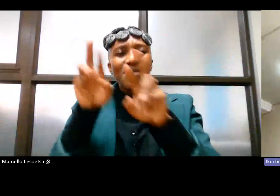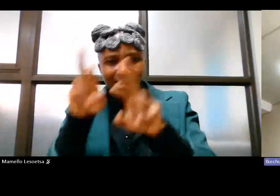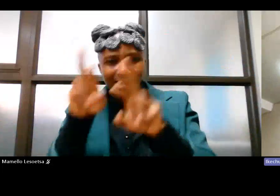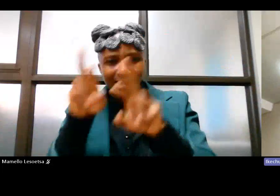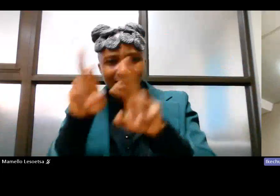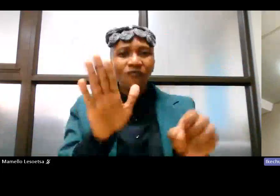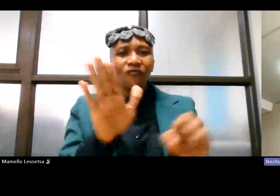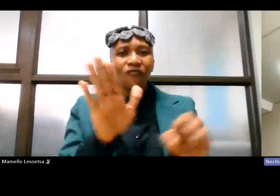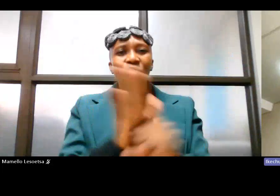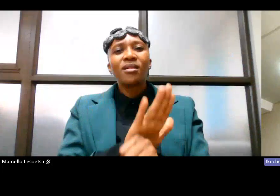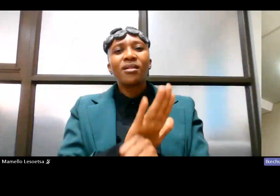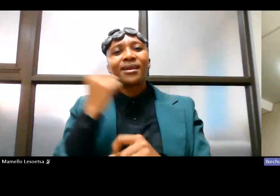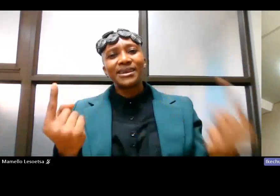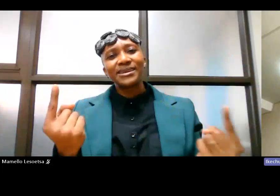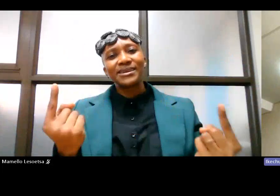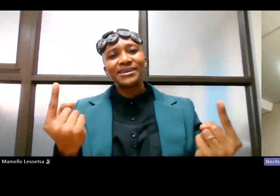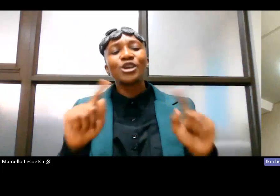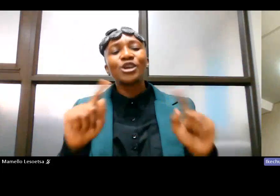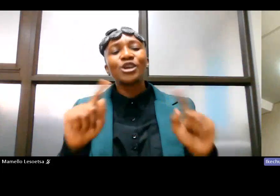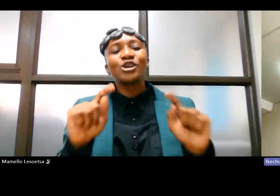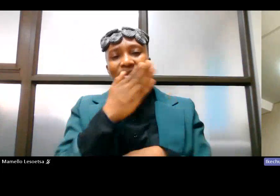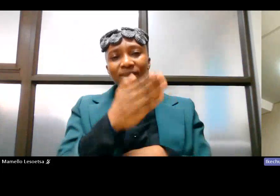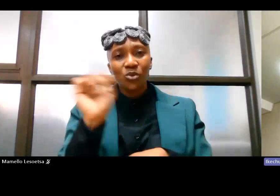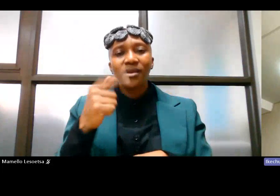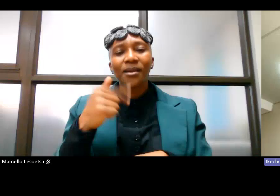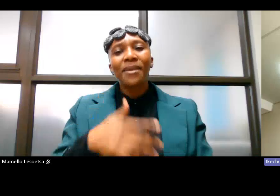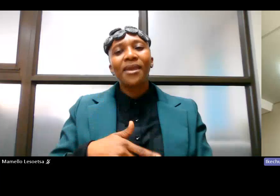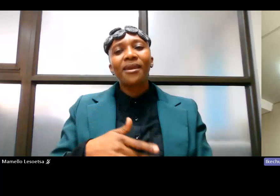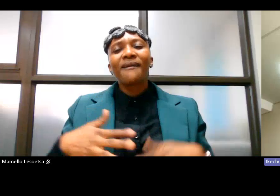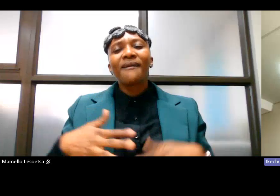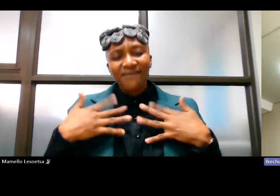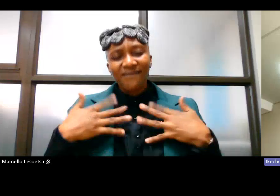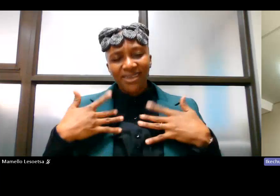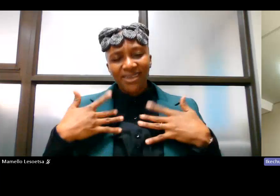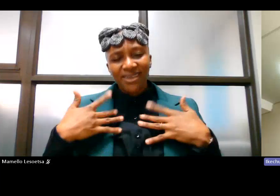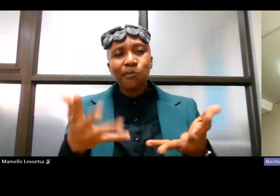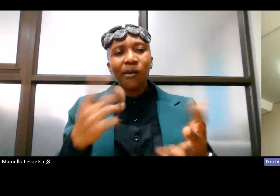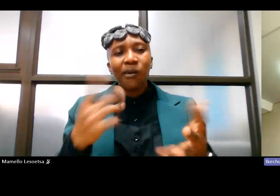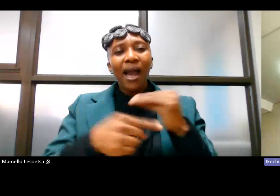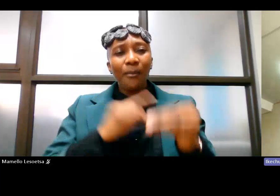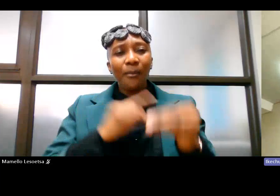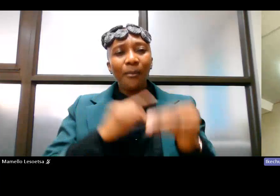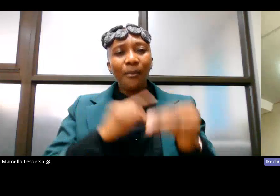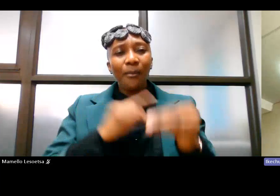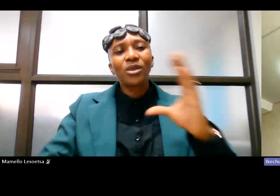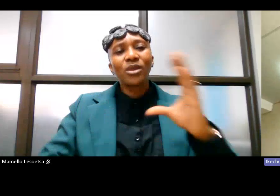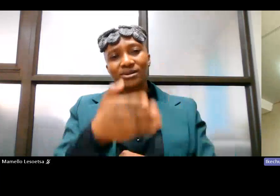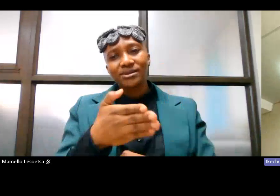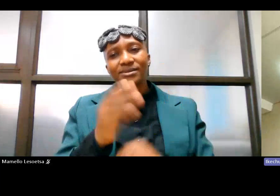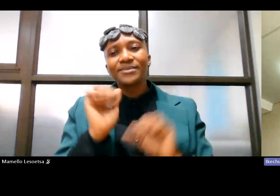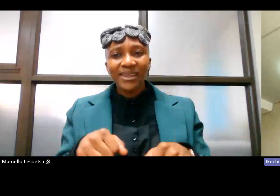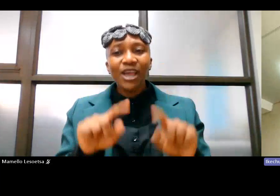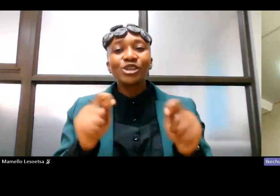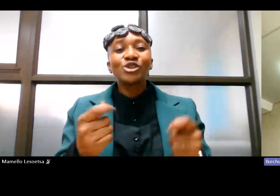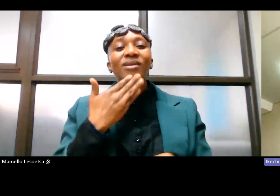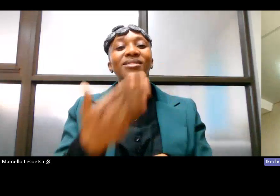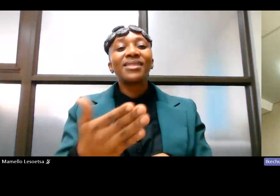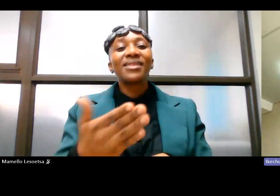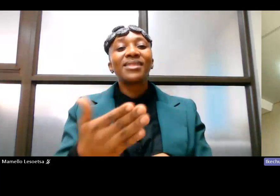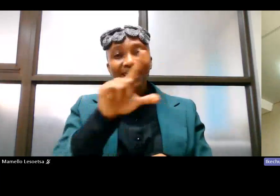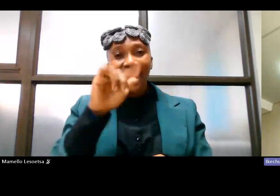is also how I feel, about the course. Yeah. So thanks, Alice, for picking that up.